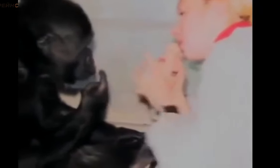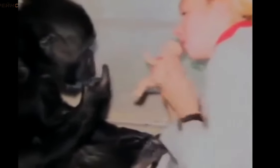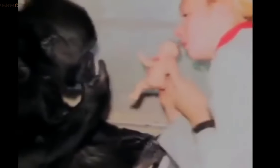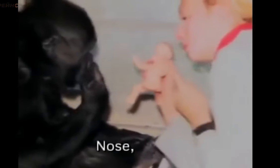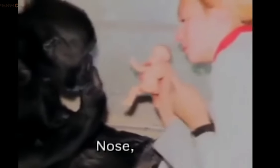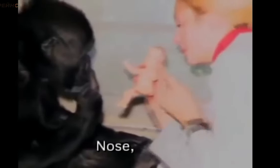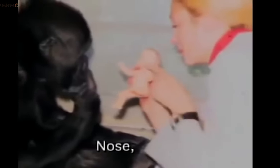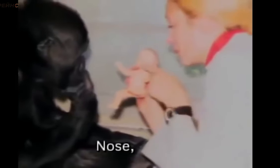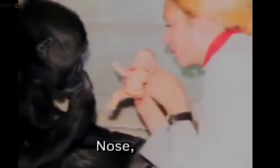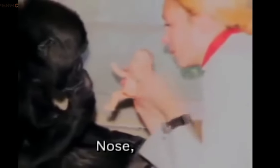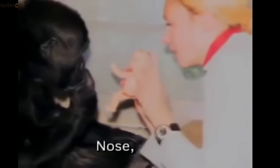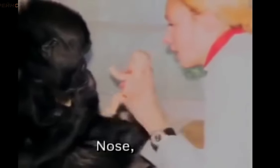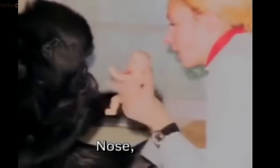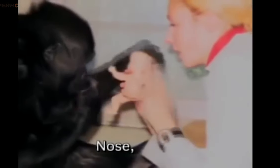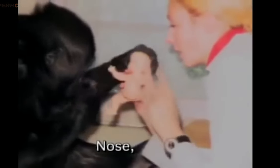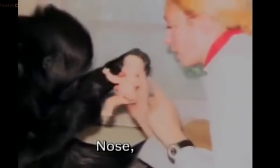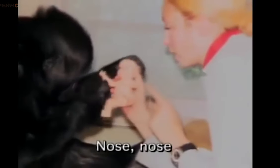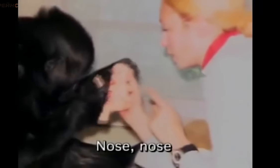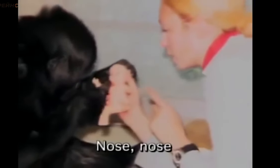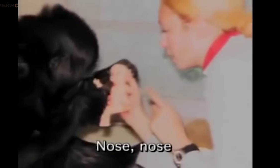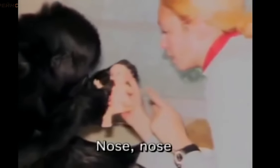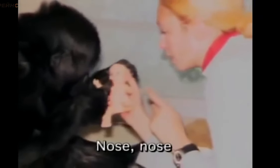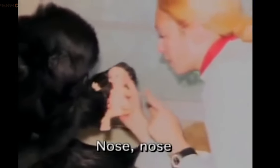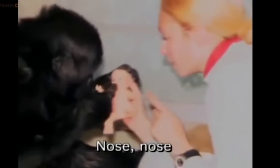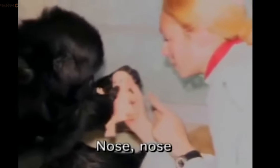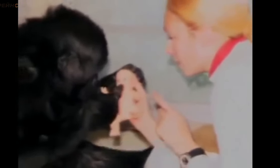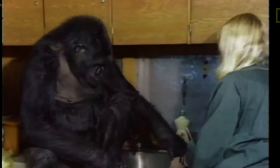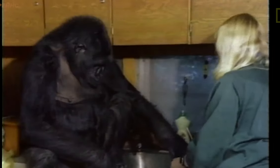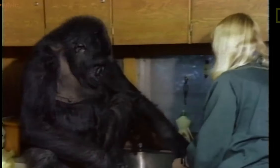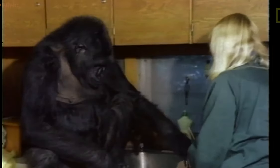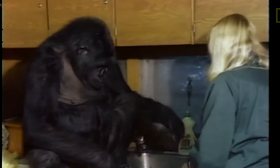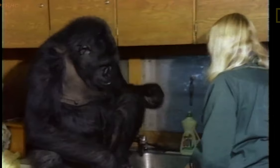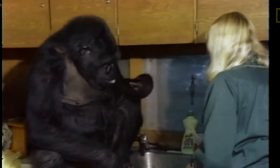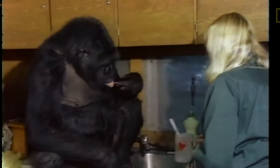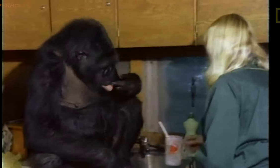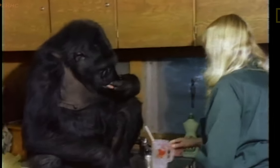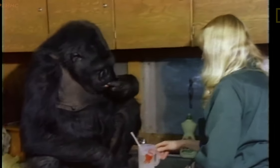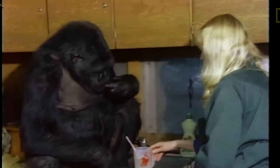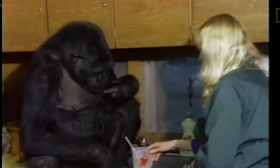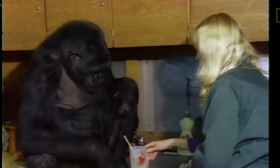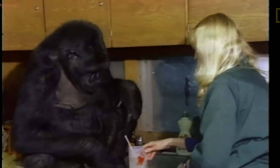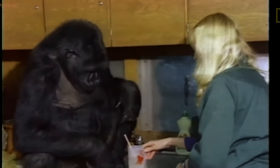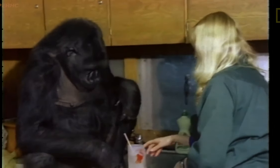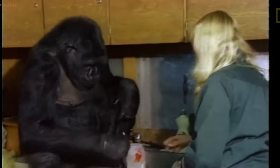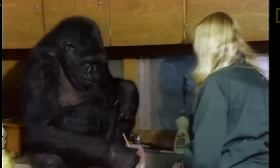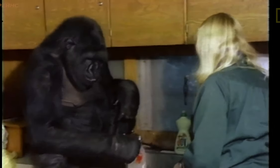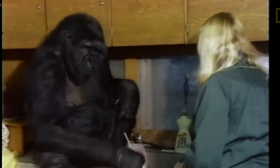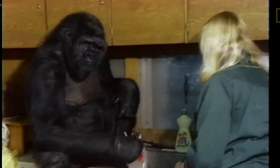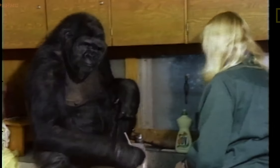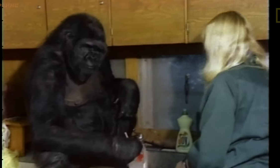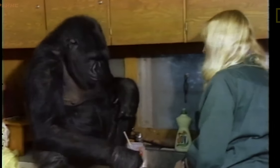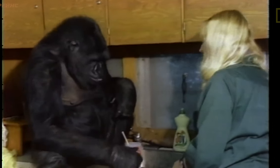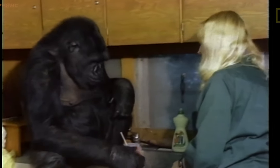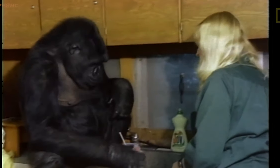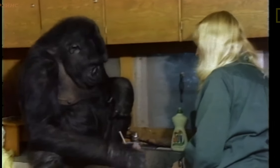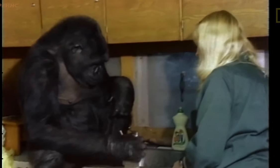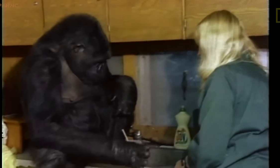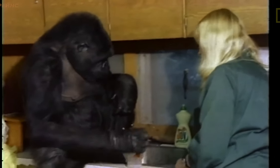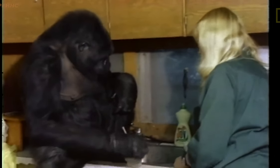object and the sign. The first sign that Coco learned was the sign for thirst, which involved touching her lips with one finger. Over time, Coco